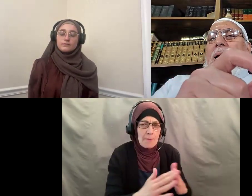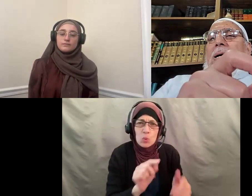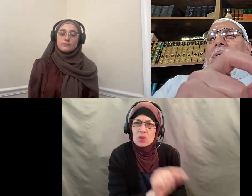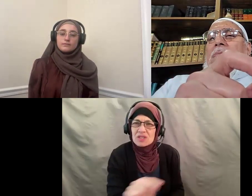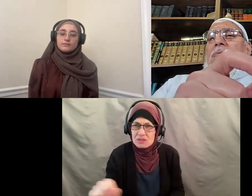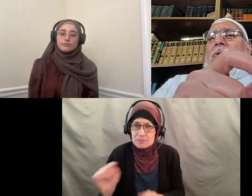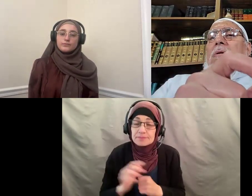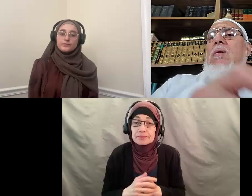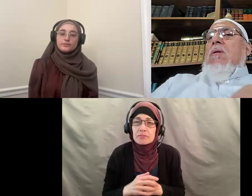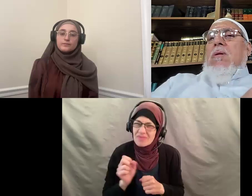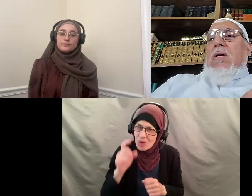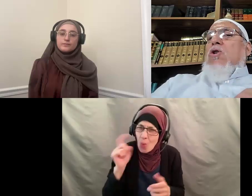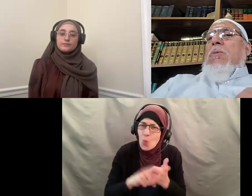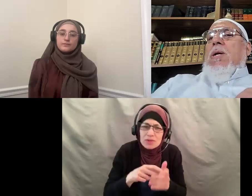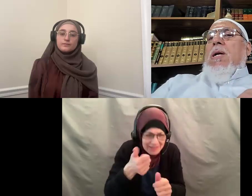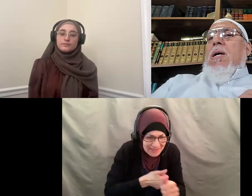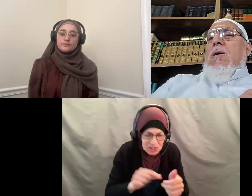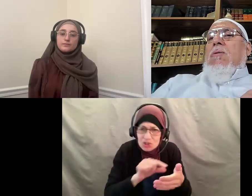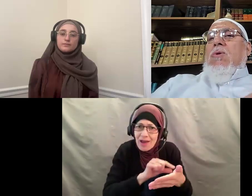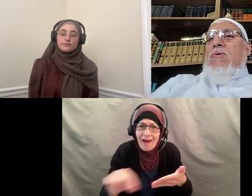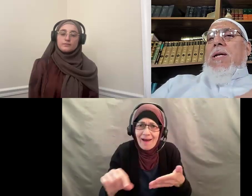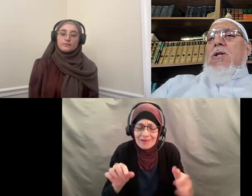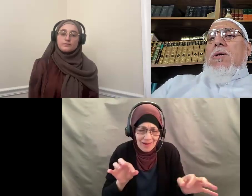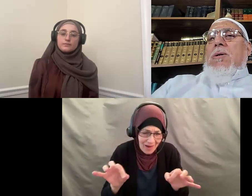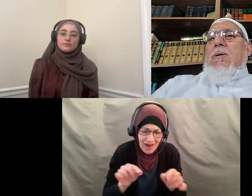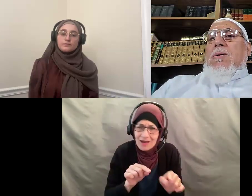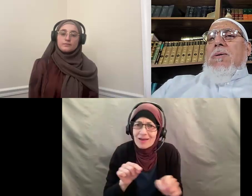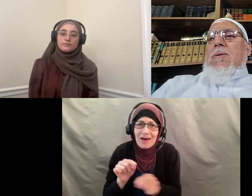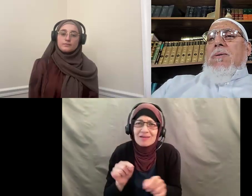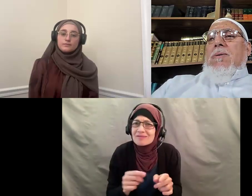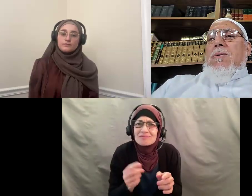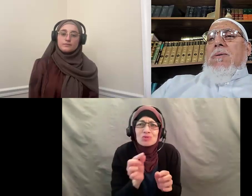each ayah, this community was finished.